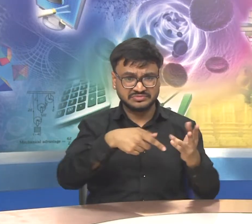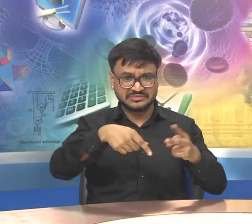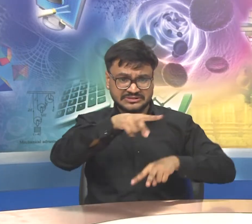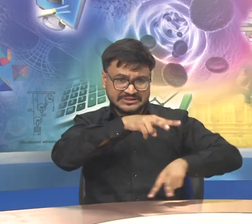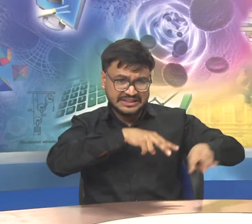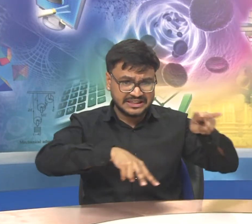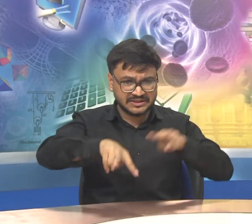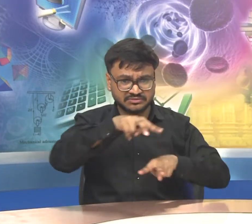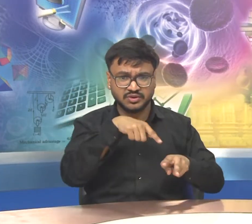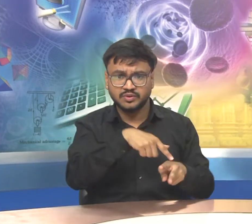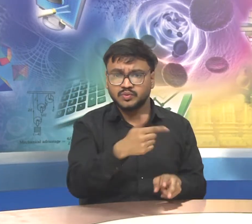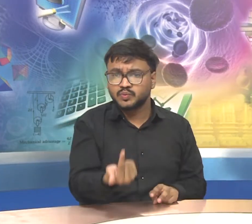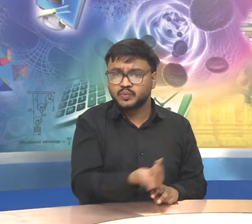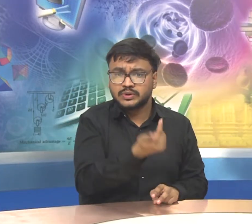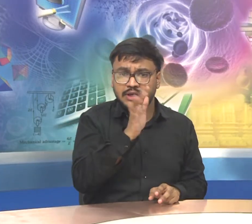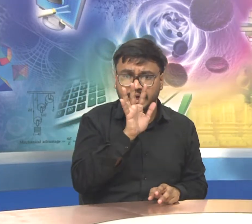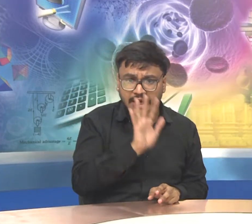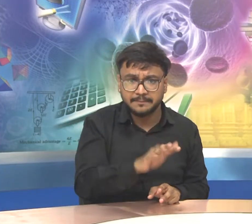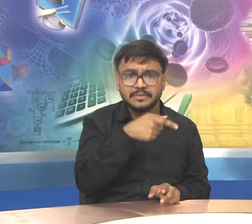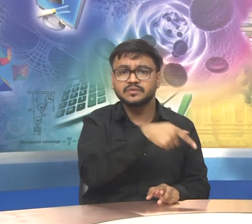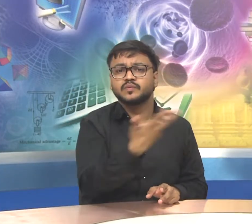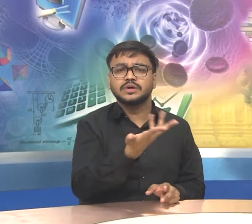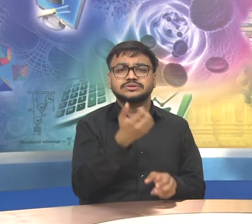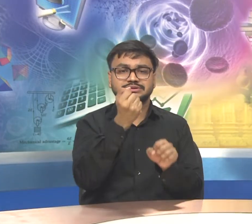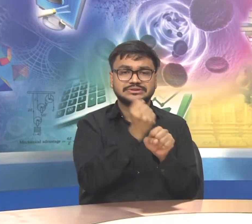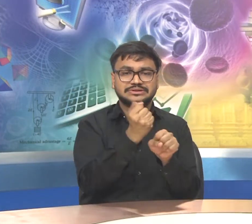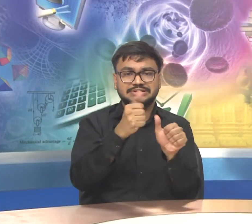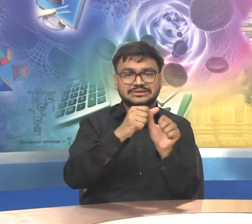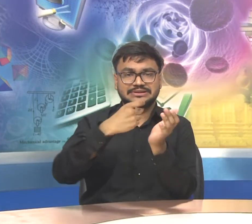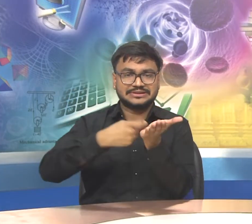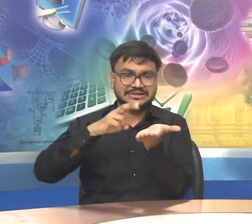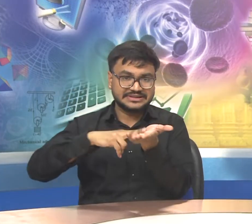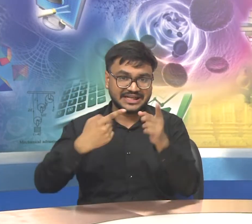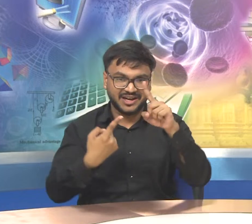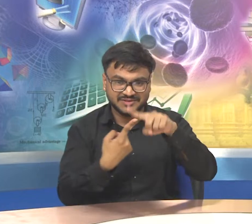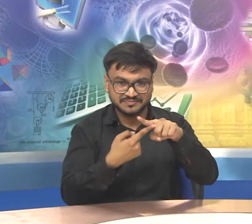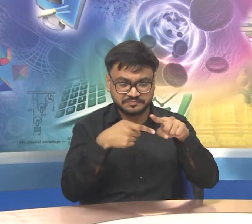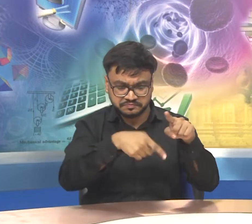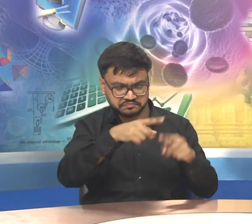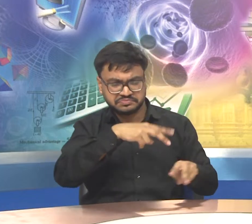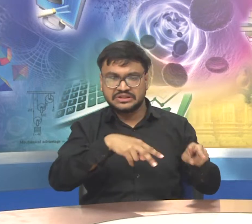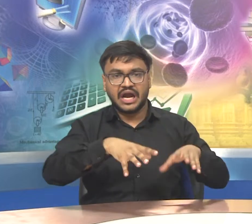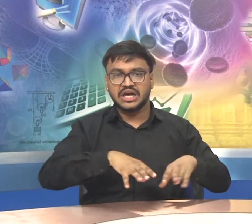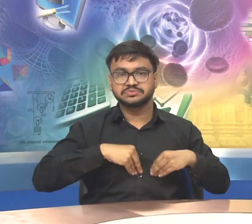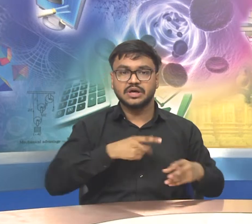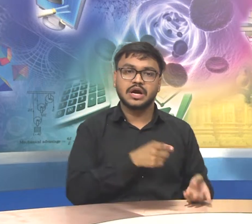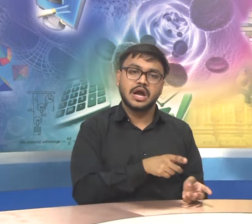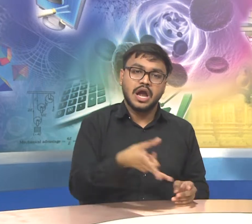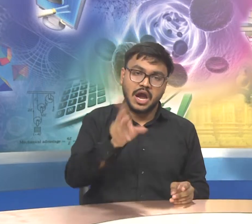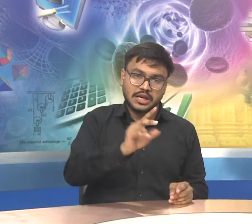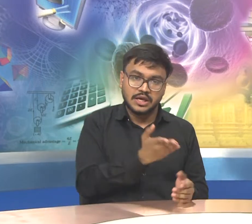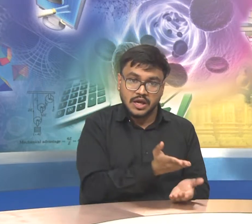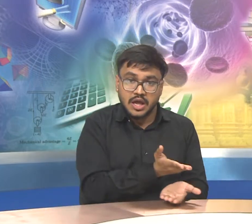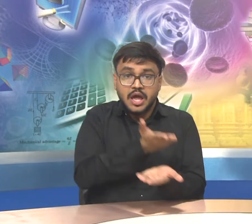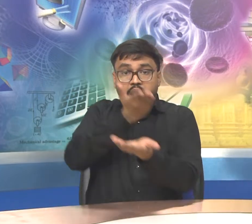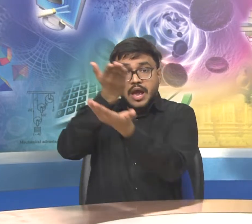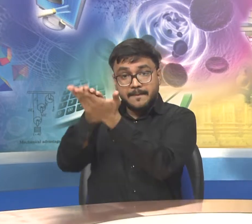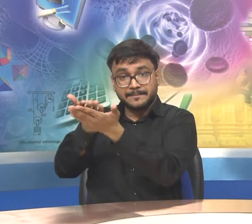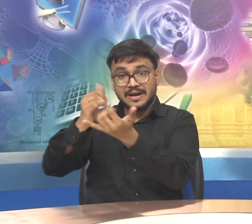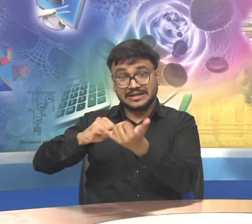If the High Court denies a certificate of fitness to appeal to the Supreme Court, the Supreme Court